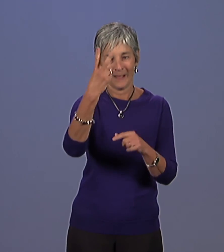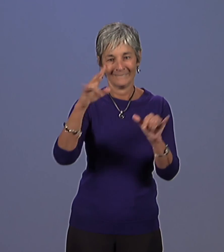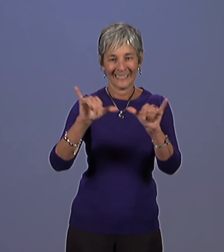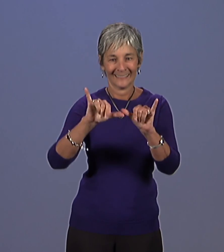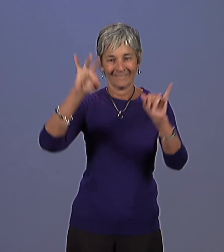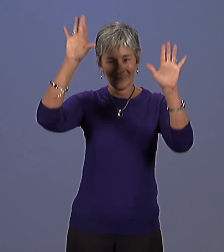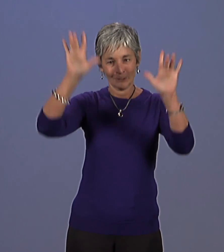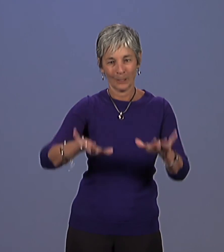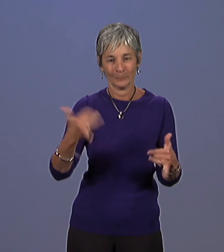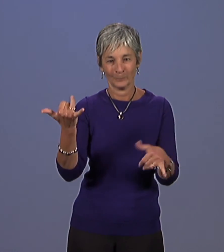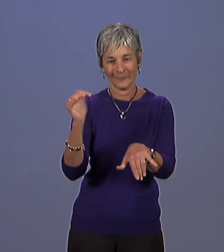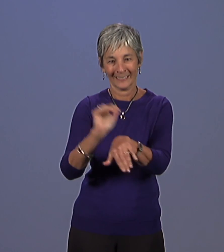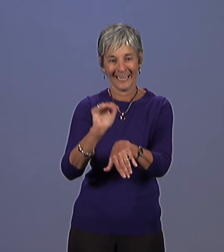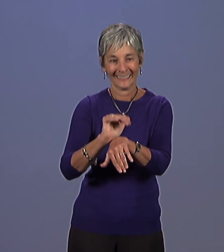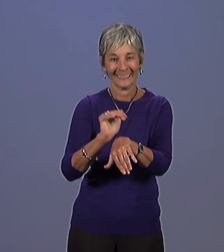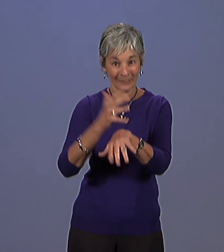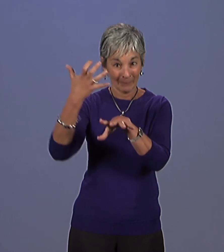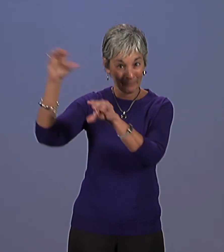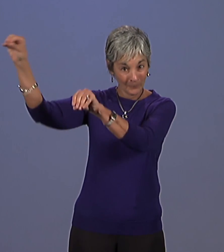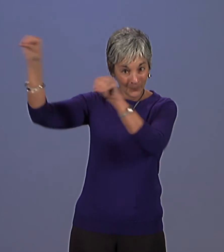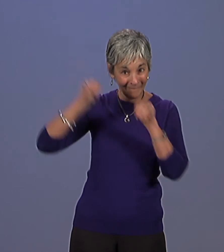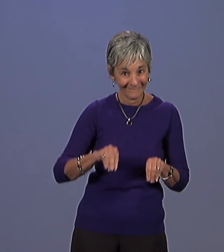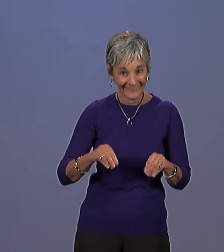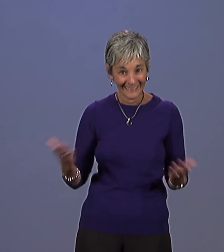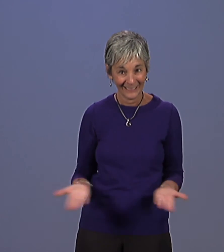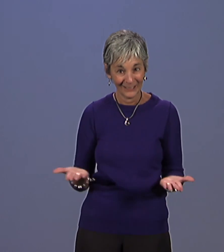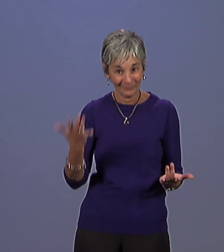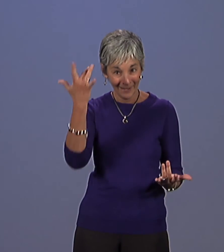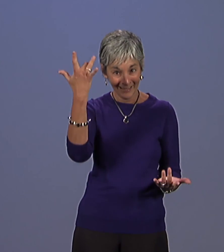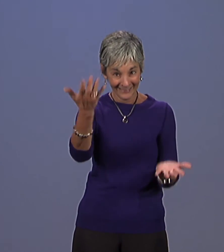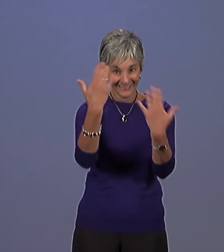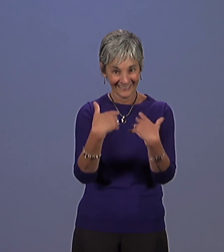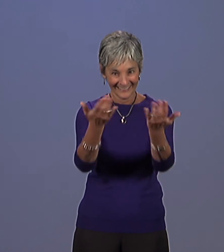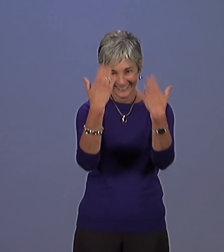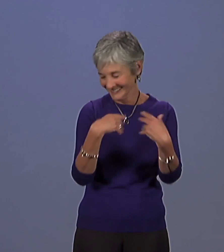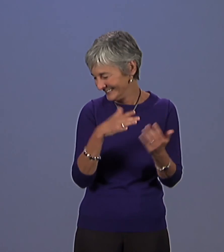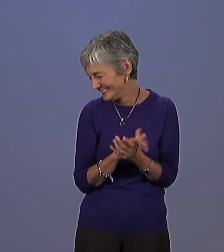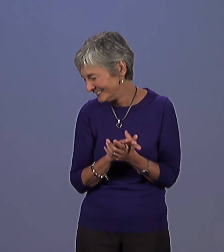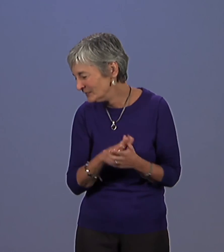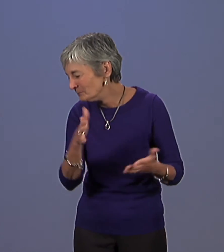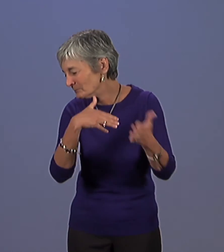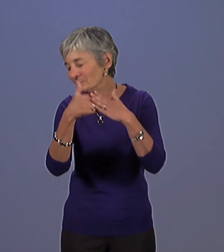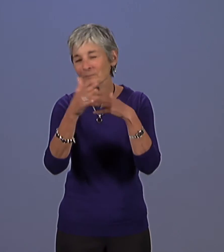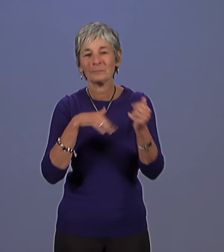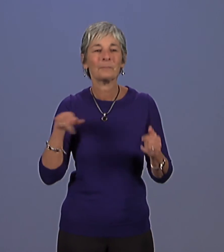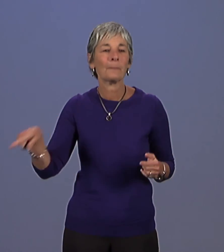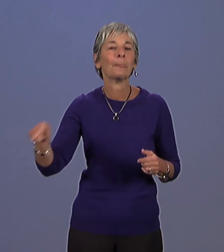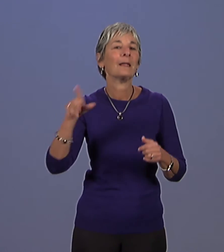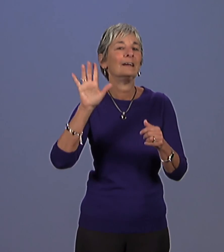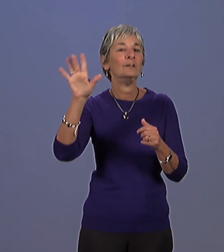actually expecting 8 to 12 inches of snow tonight. Do you ask because you're interested in moving here? If so, then come on.